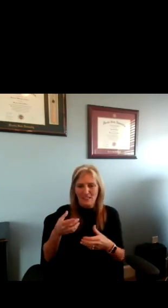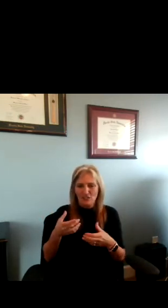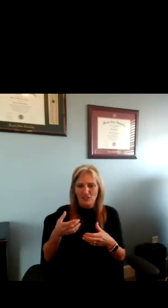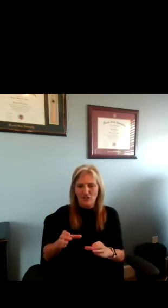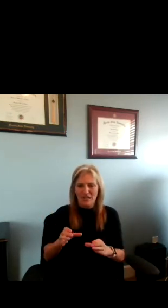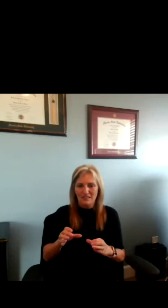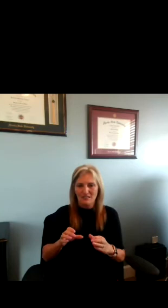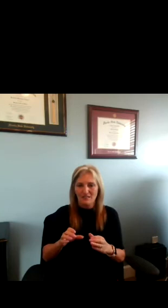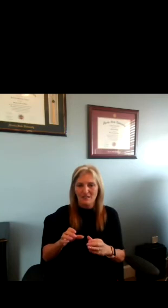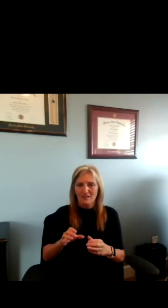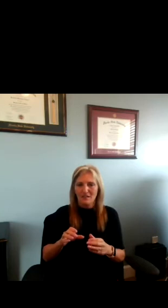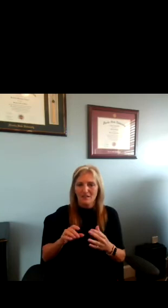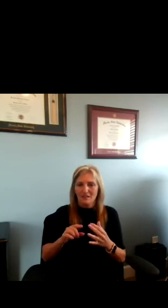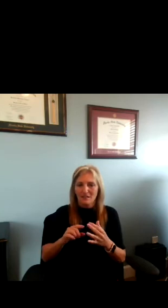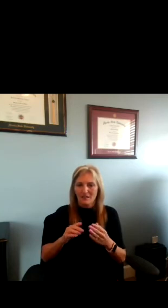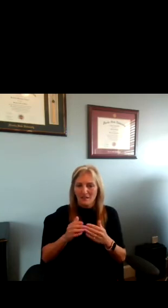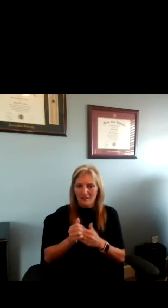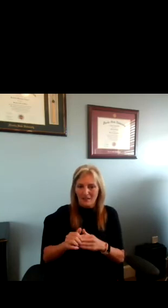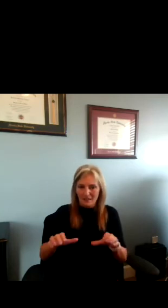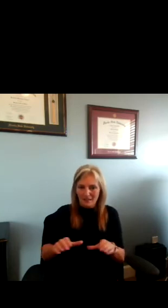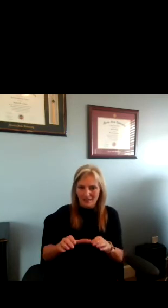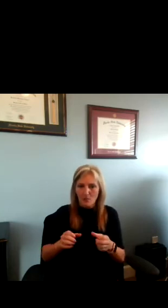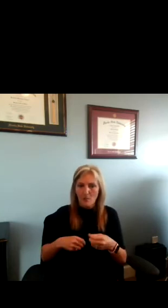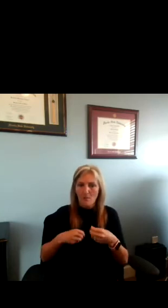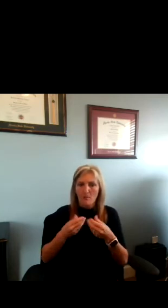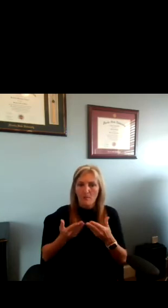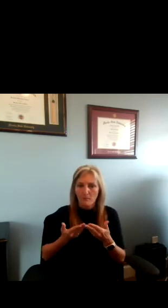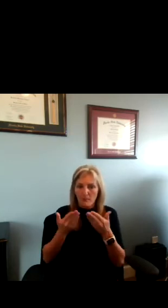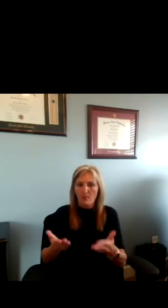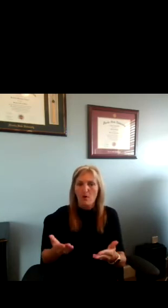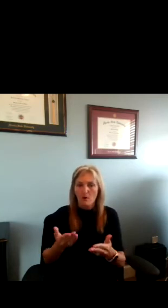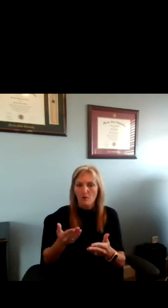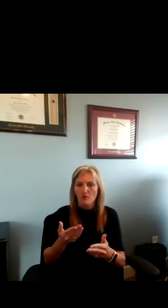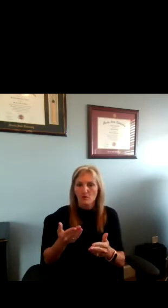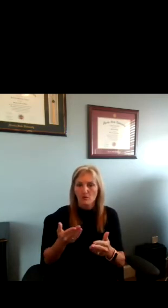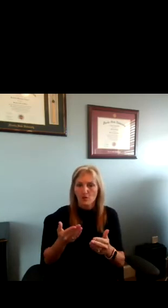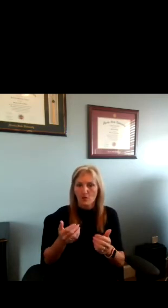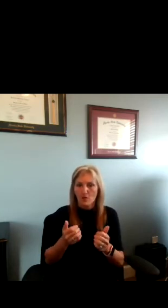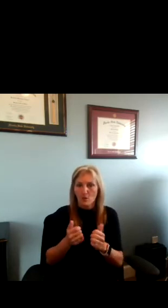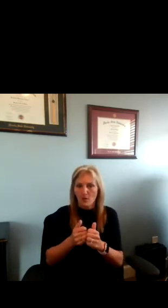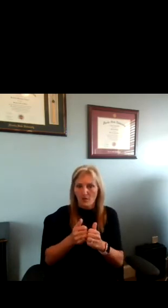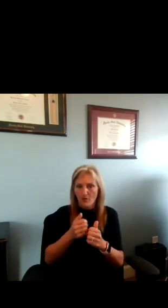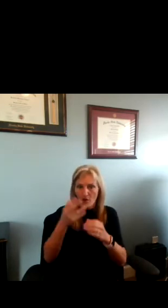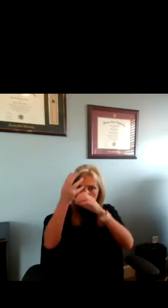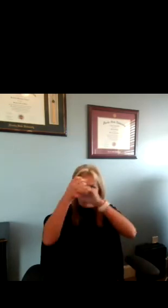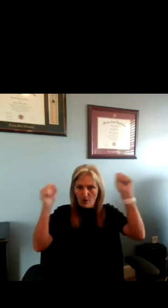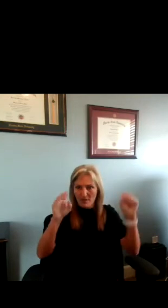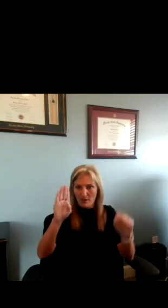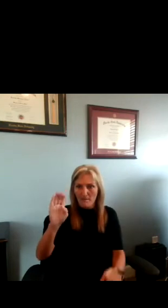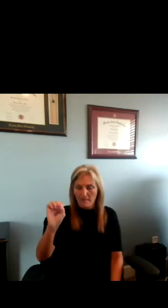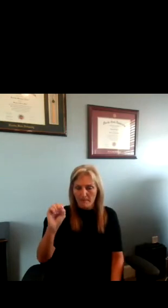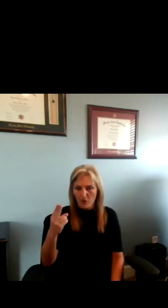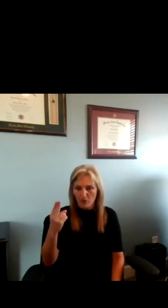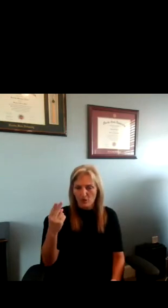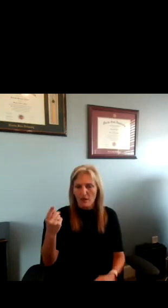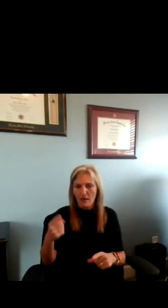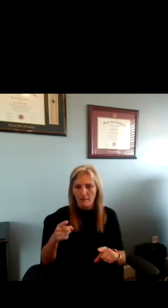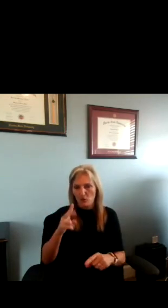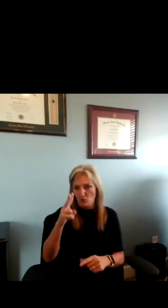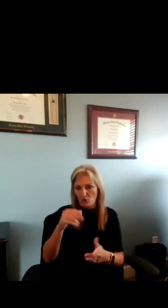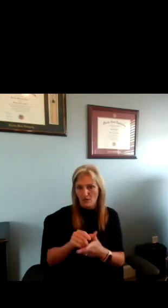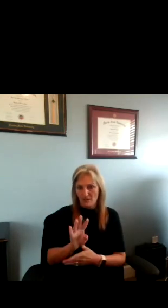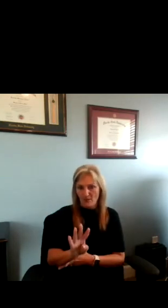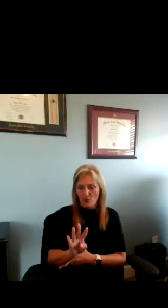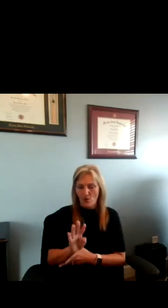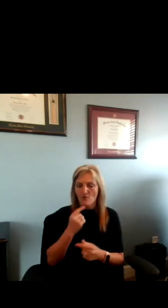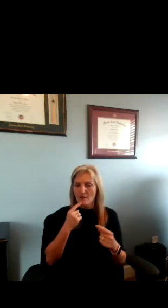Initiative was first proposed by President Bush in 2004. The